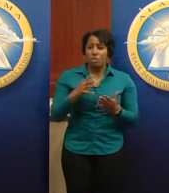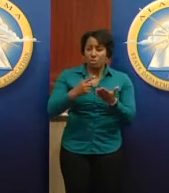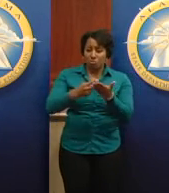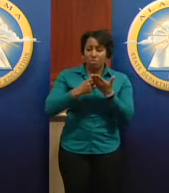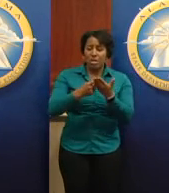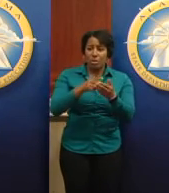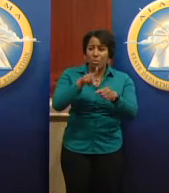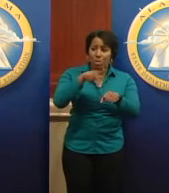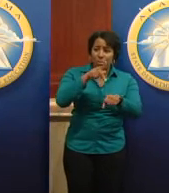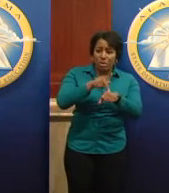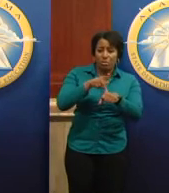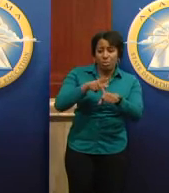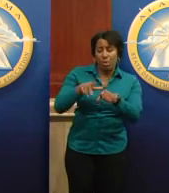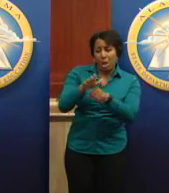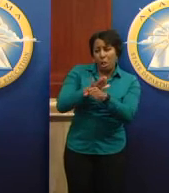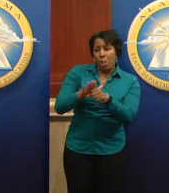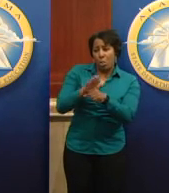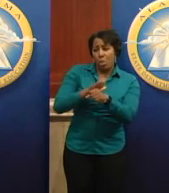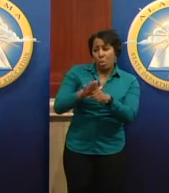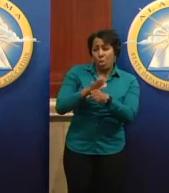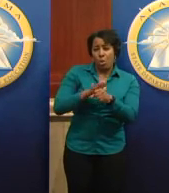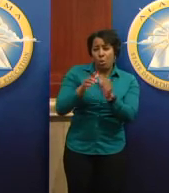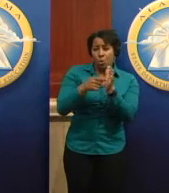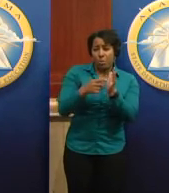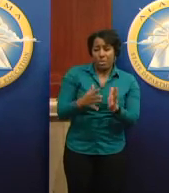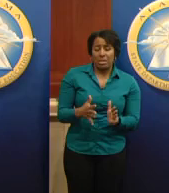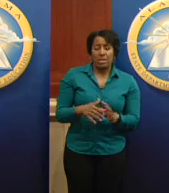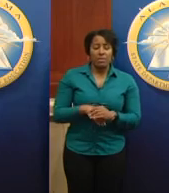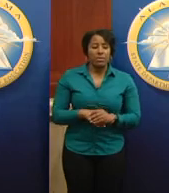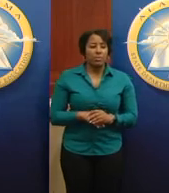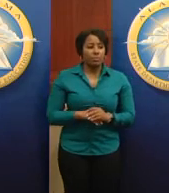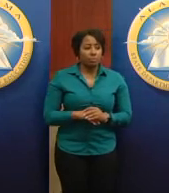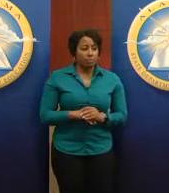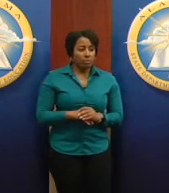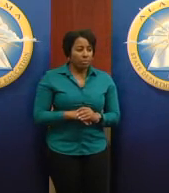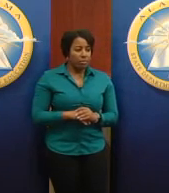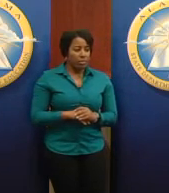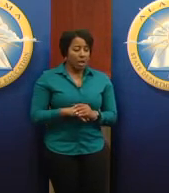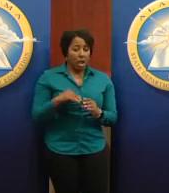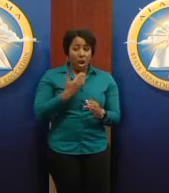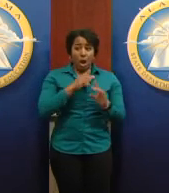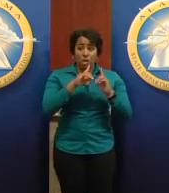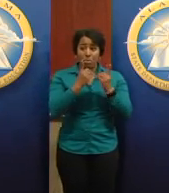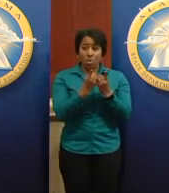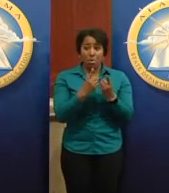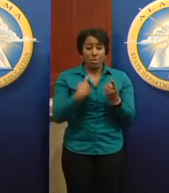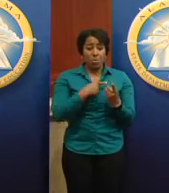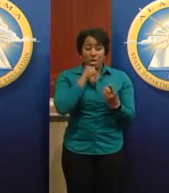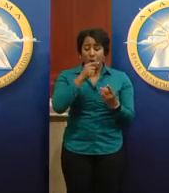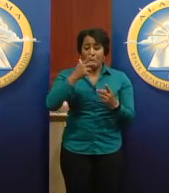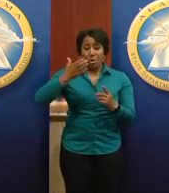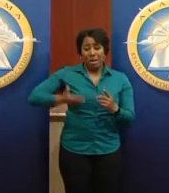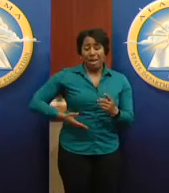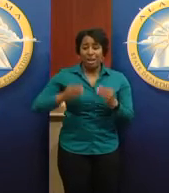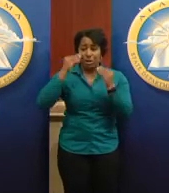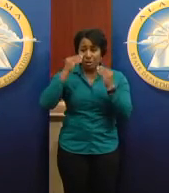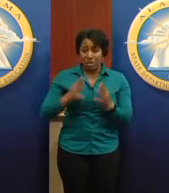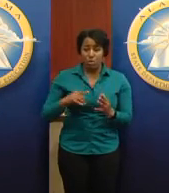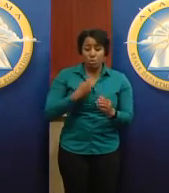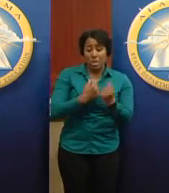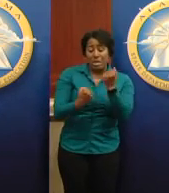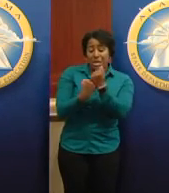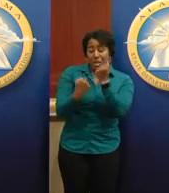we have to make. Now, again, the department, we don't employ teachers. We support school districts, and then